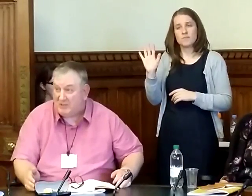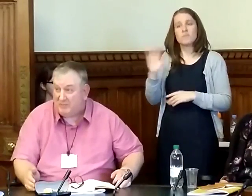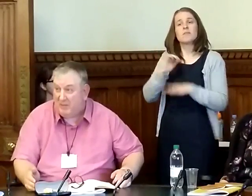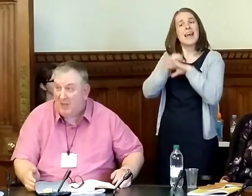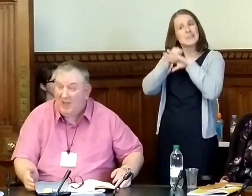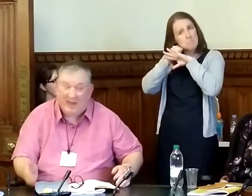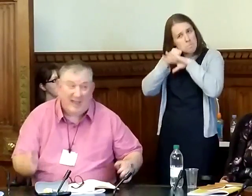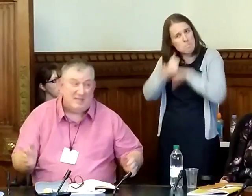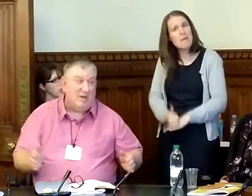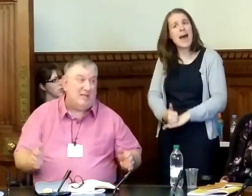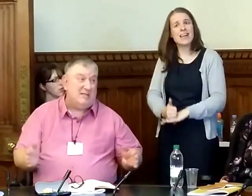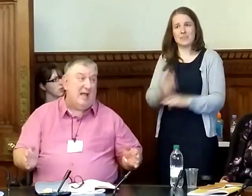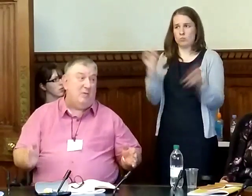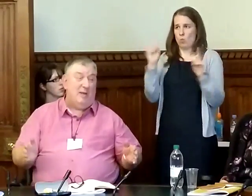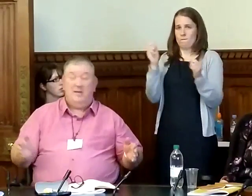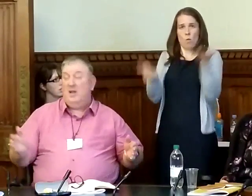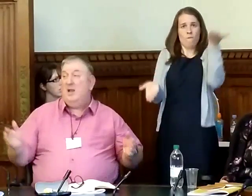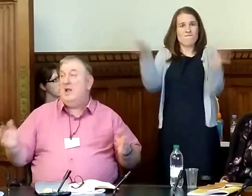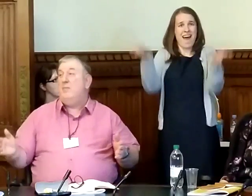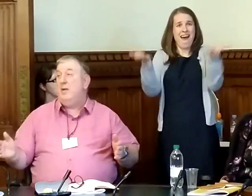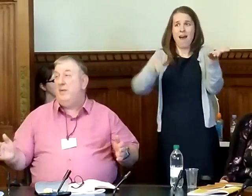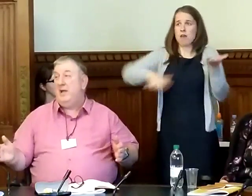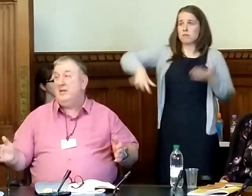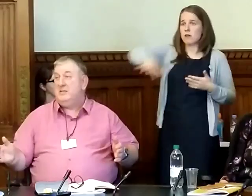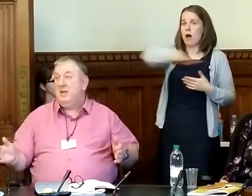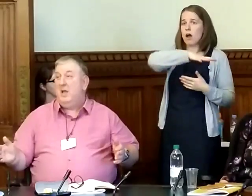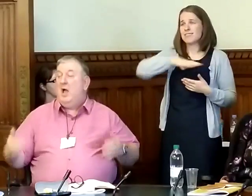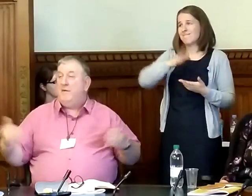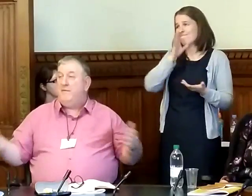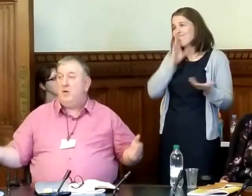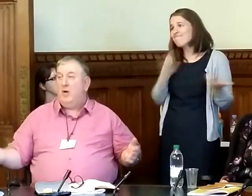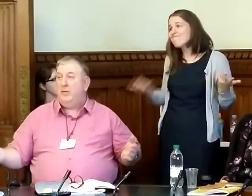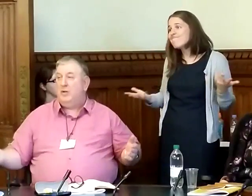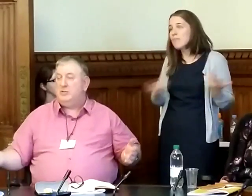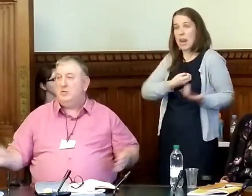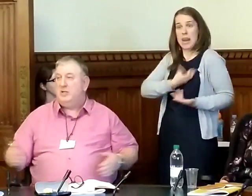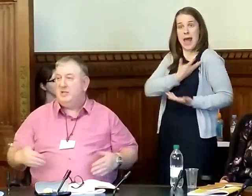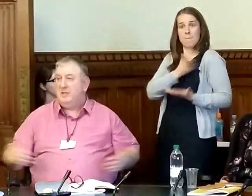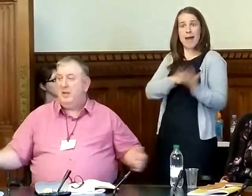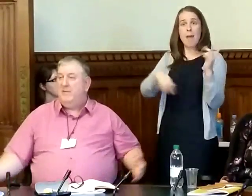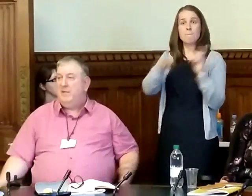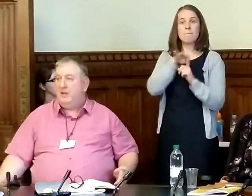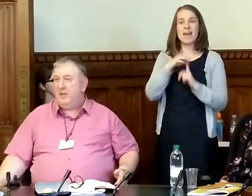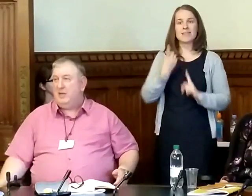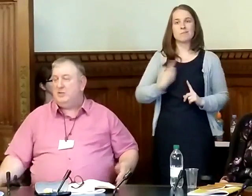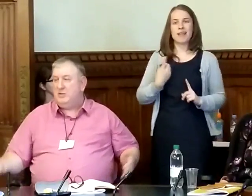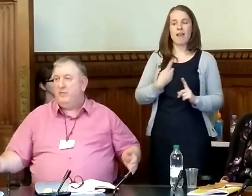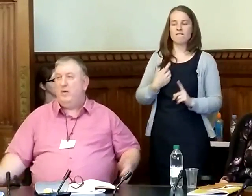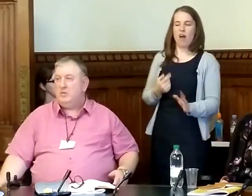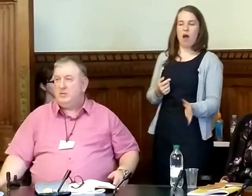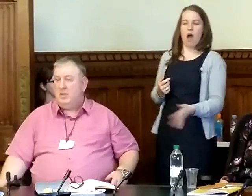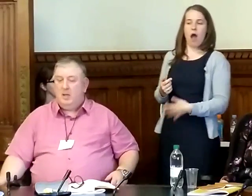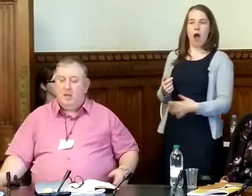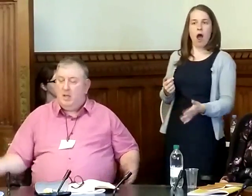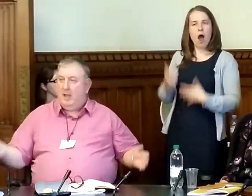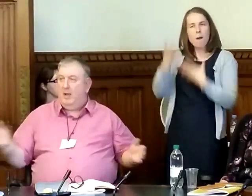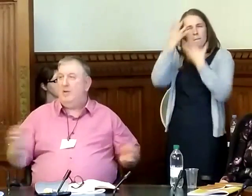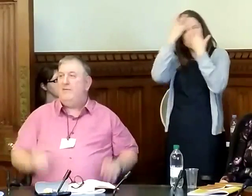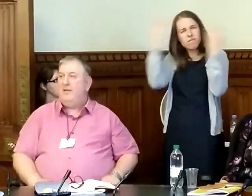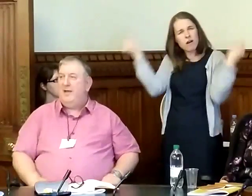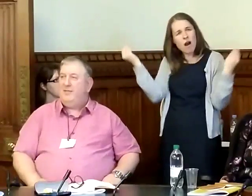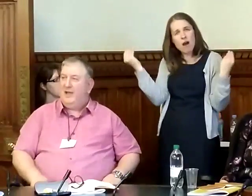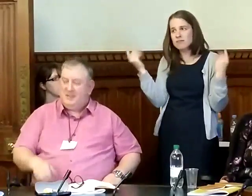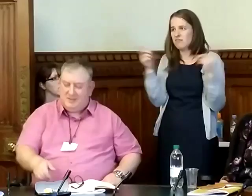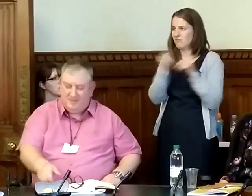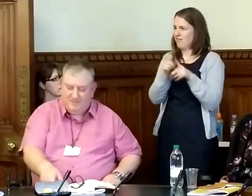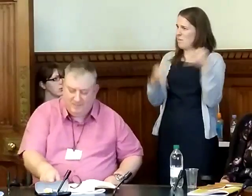of socialism. And that's really sad when Labour MPs have forgotten their socialist foundations and roots.